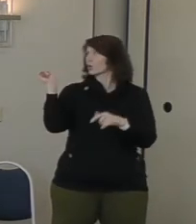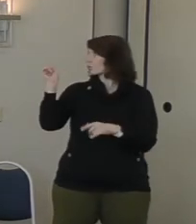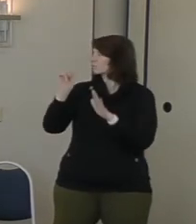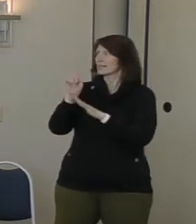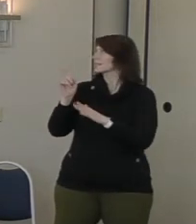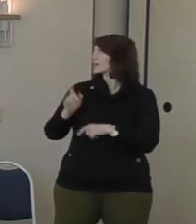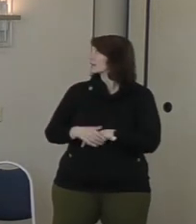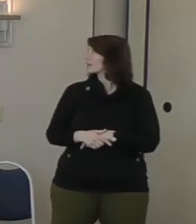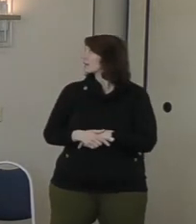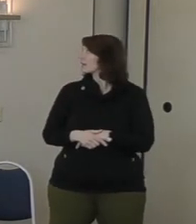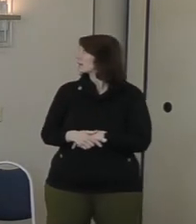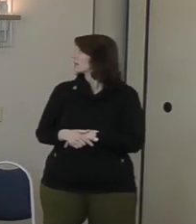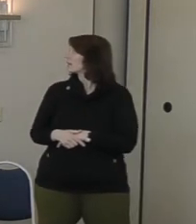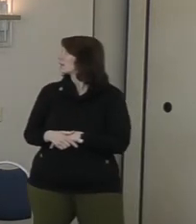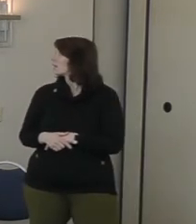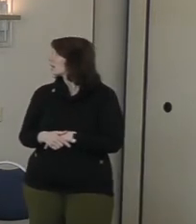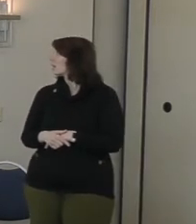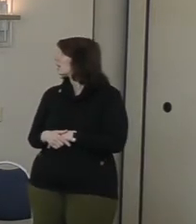So